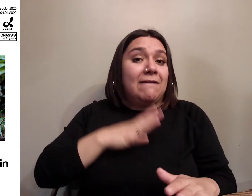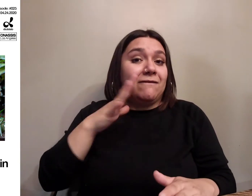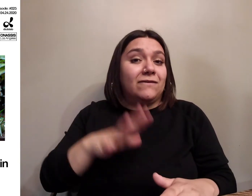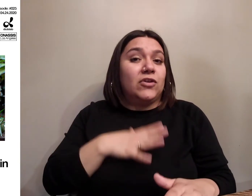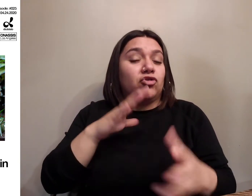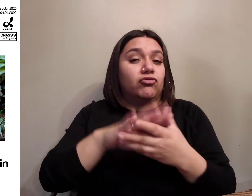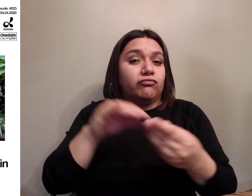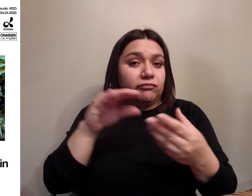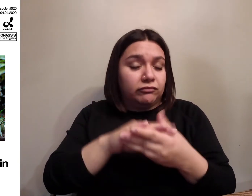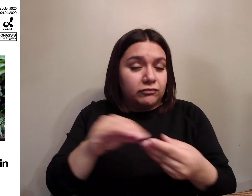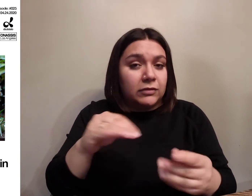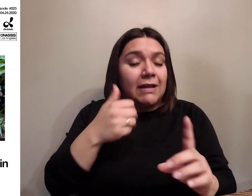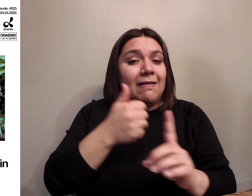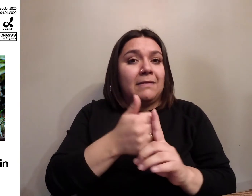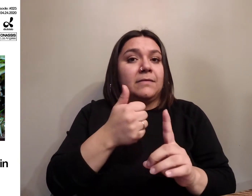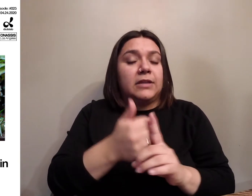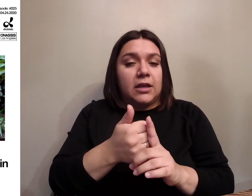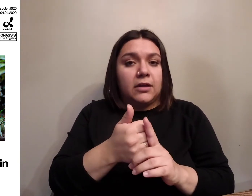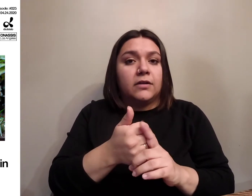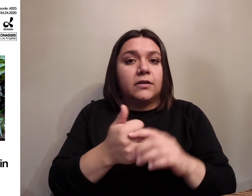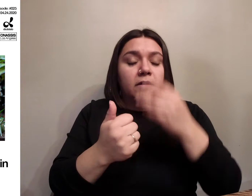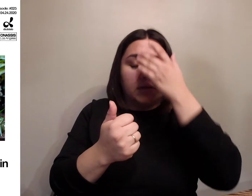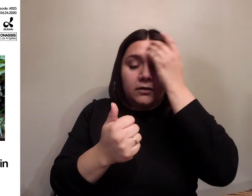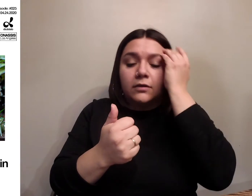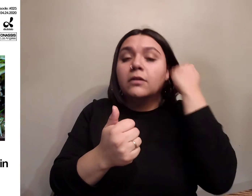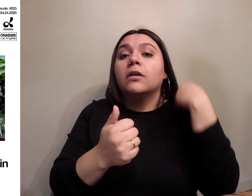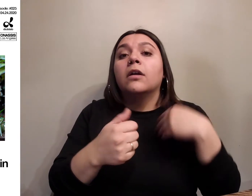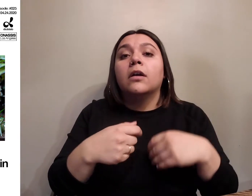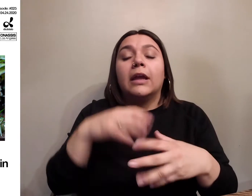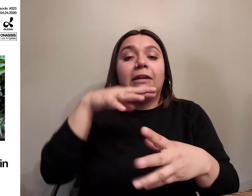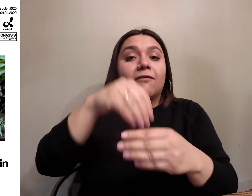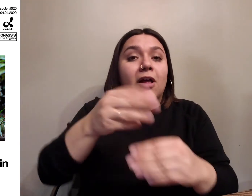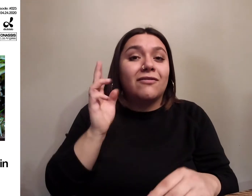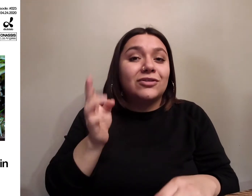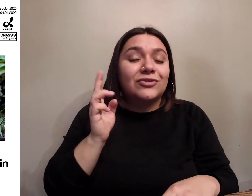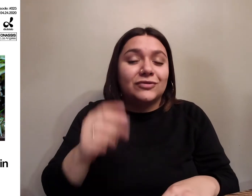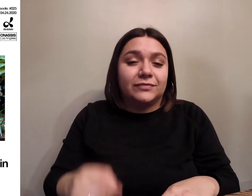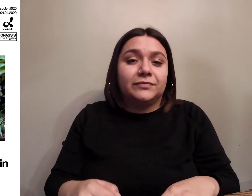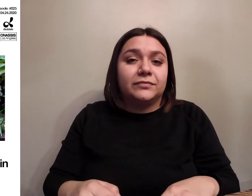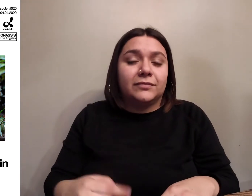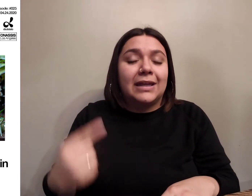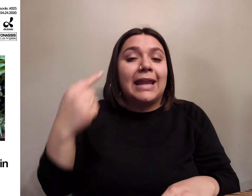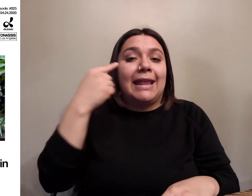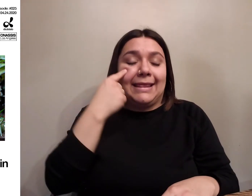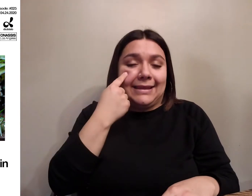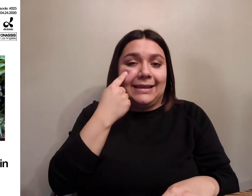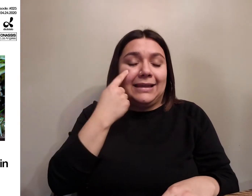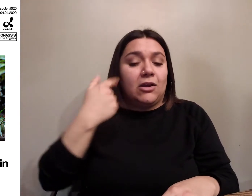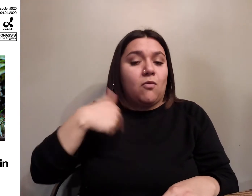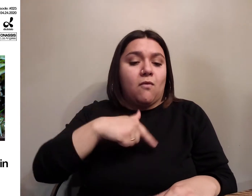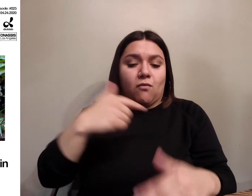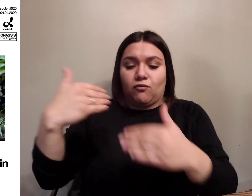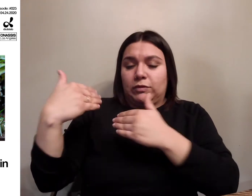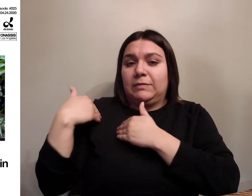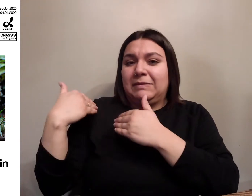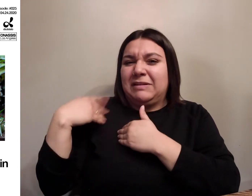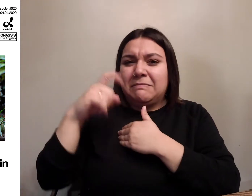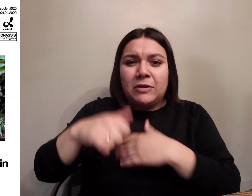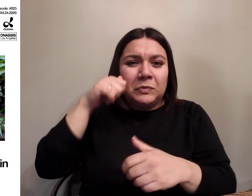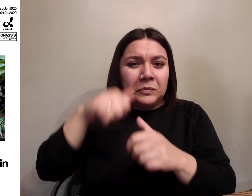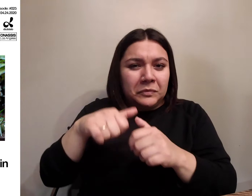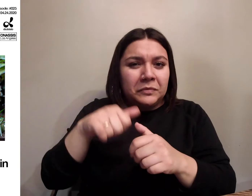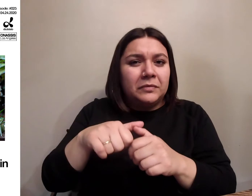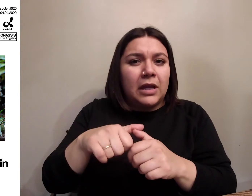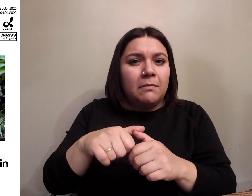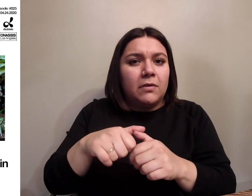whose voices are not reflected in the official narrative, they are part of history. And I think